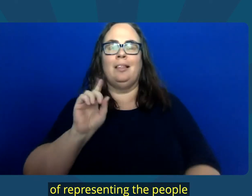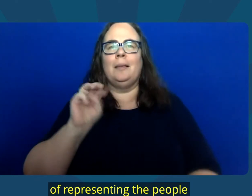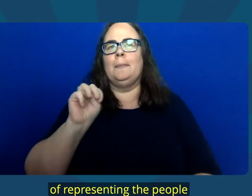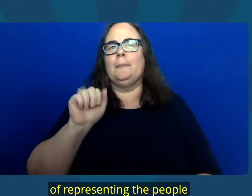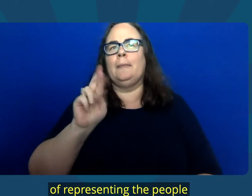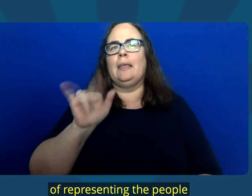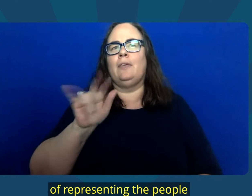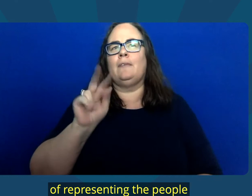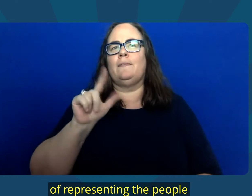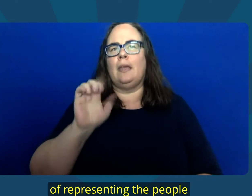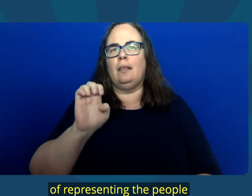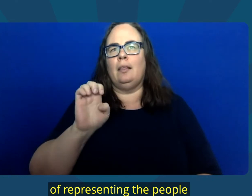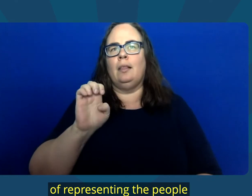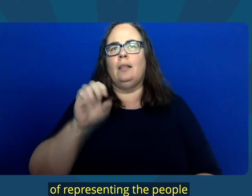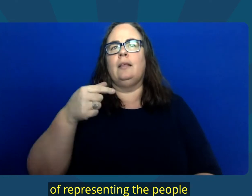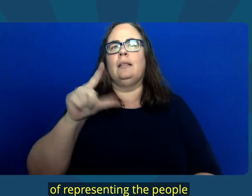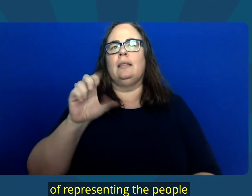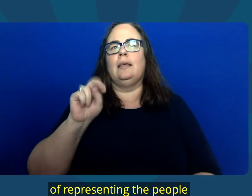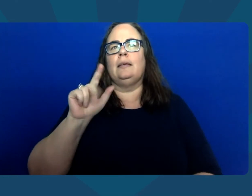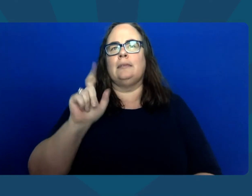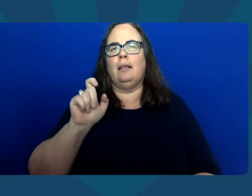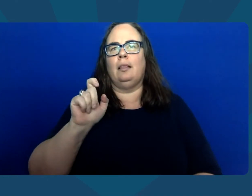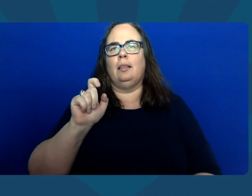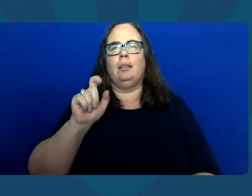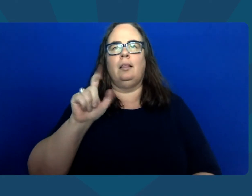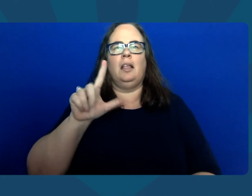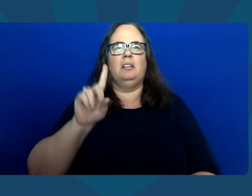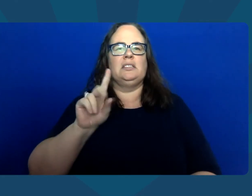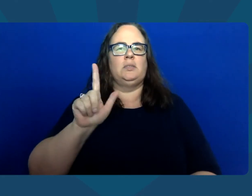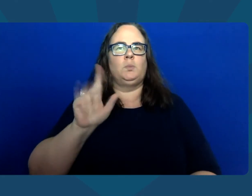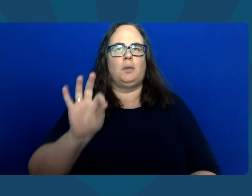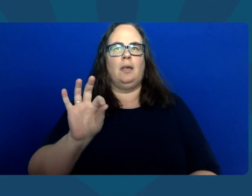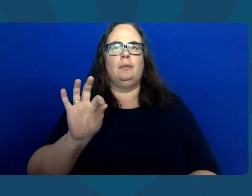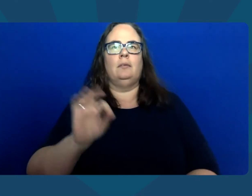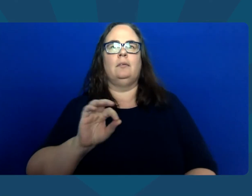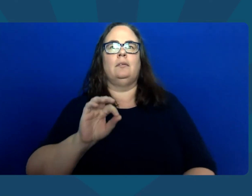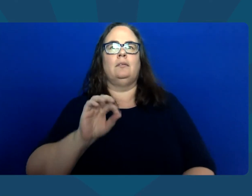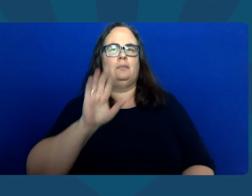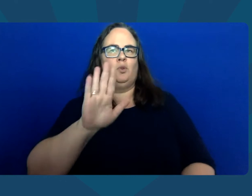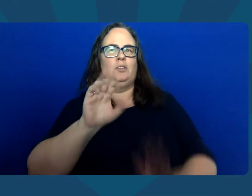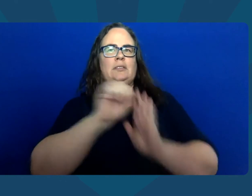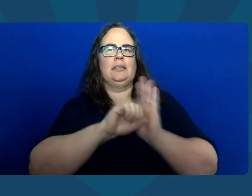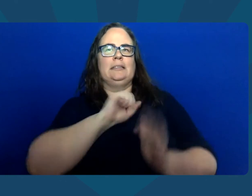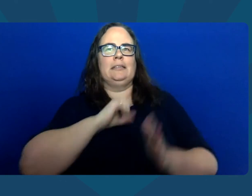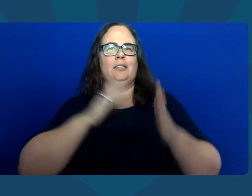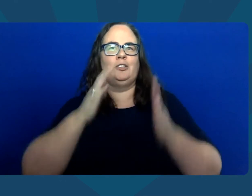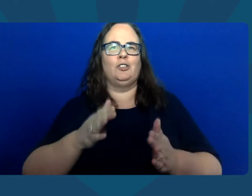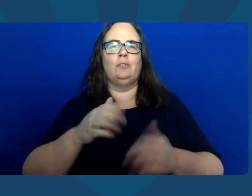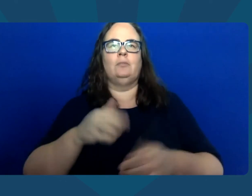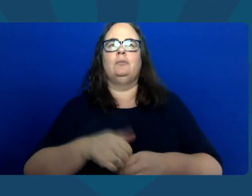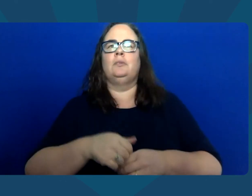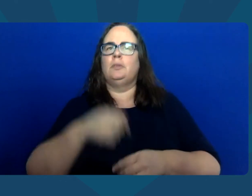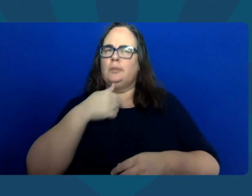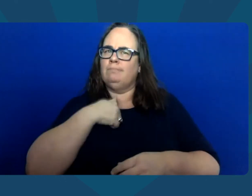of Maryvale and Glendale in Legislative District 29 as your